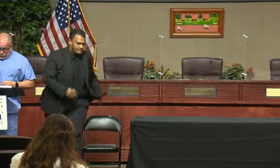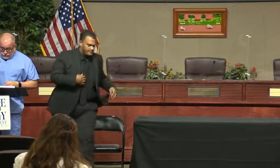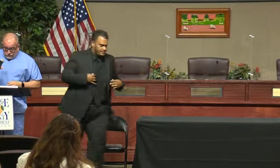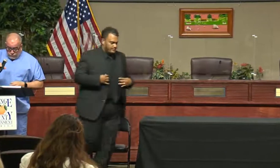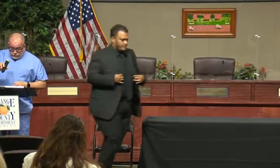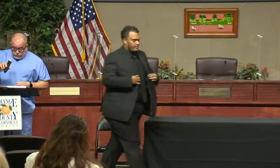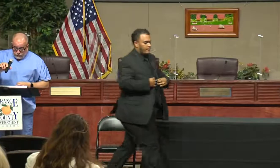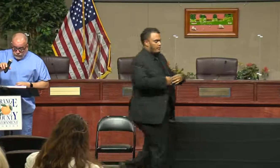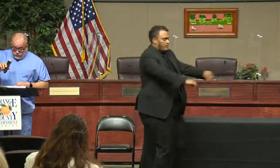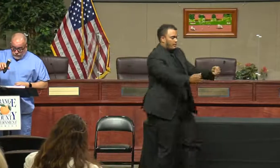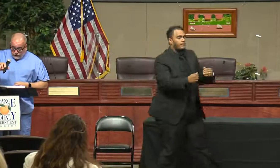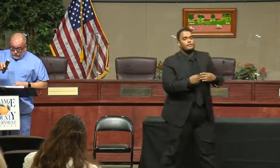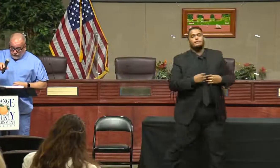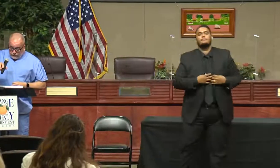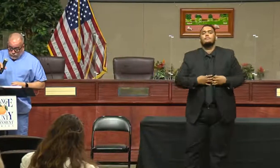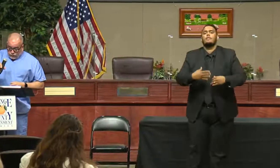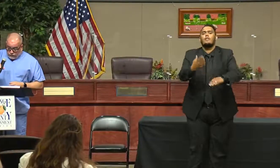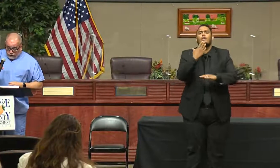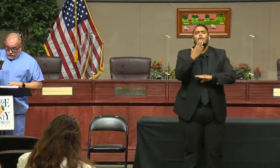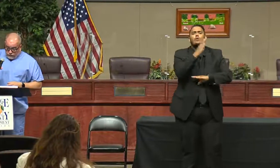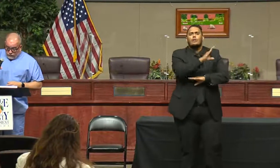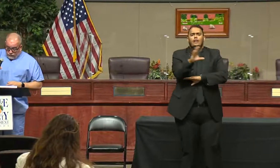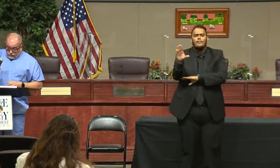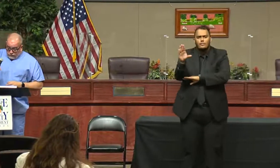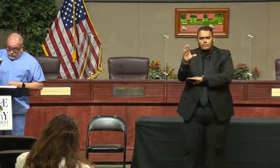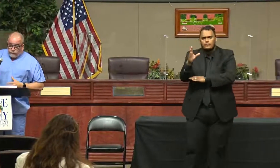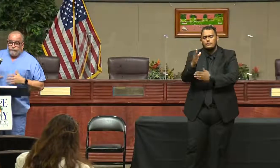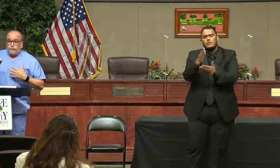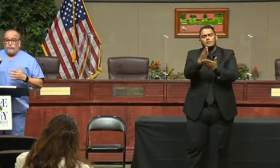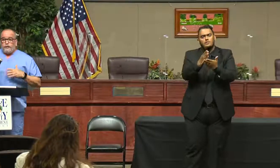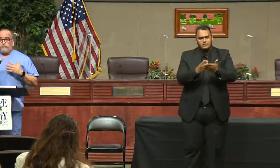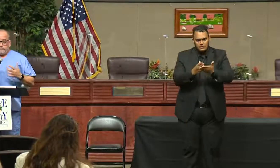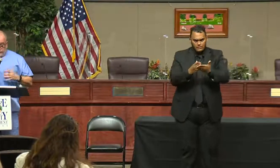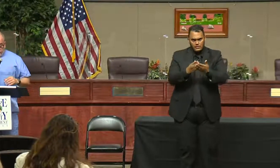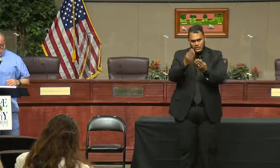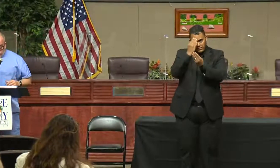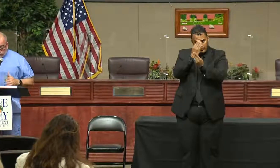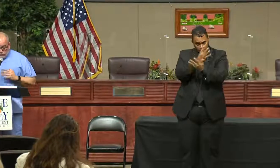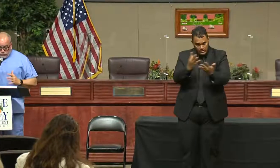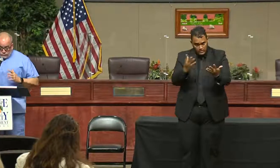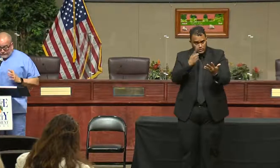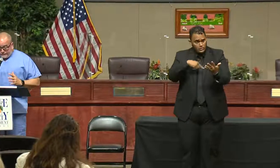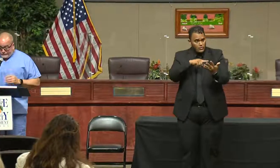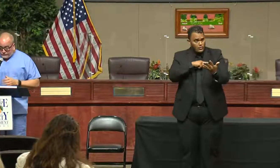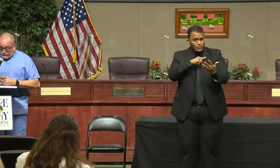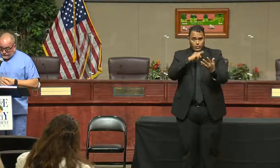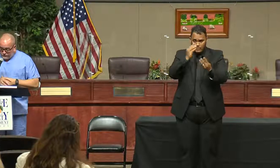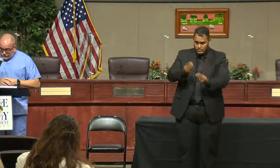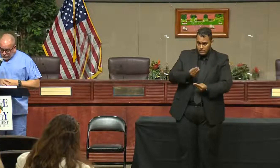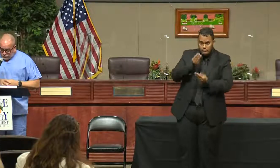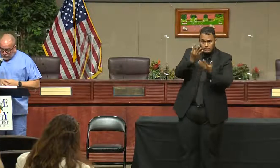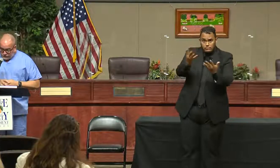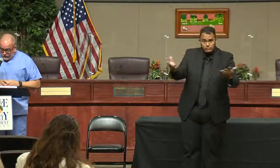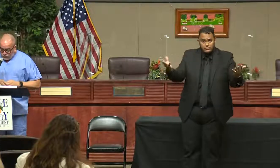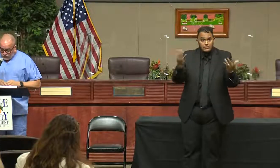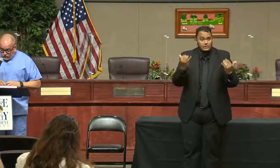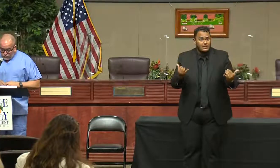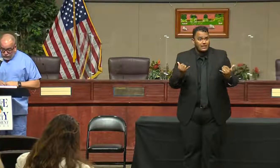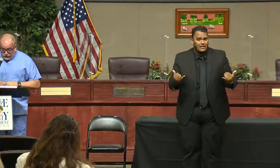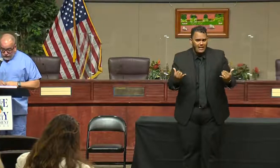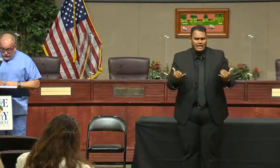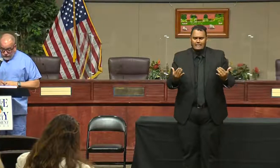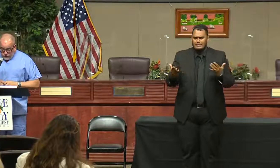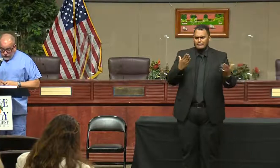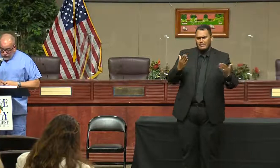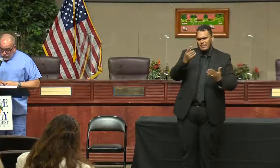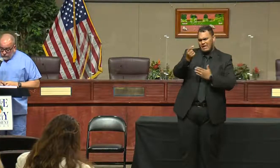Some of the information that we are going to provide you has some mixed messages, so bear down with